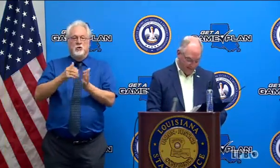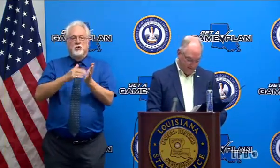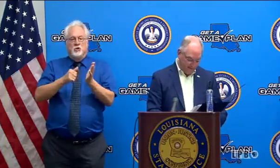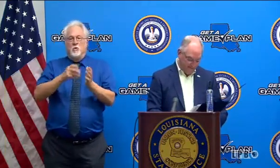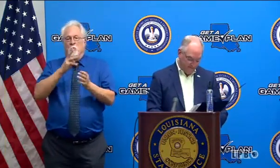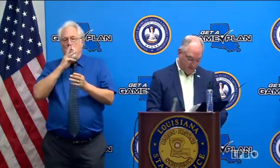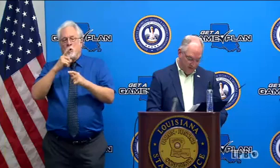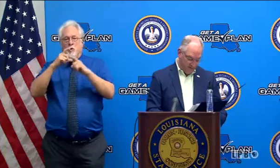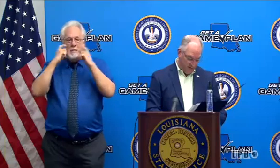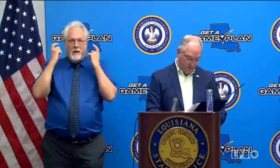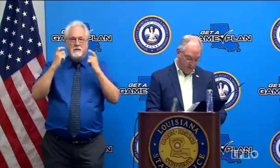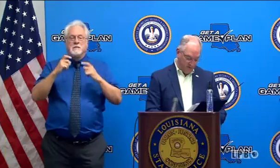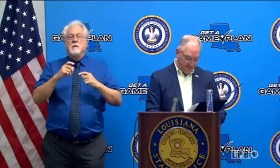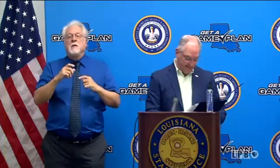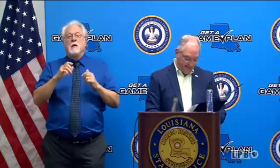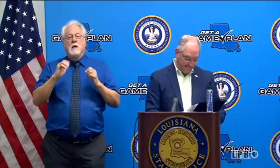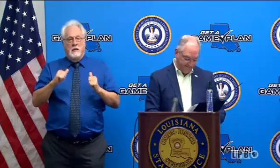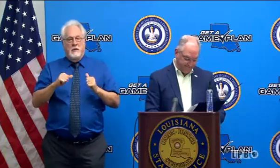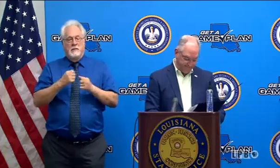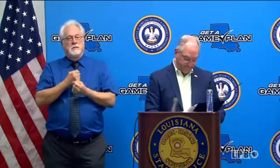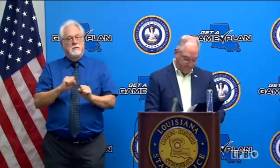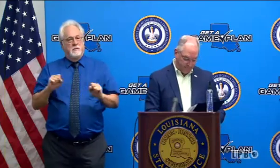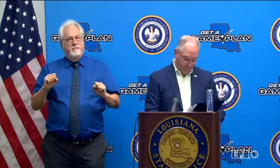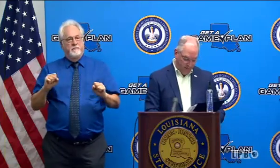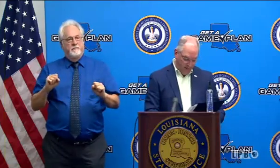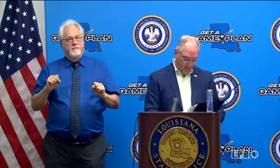and masks so that you can stay safe.